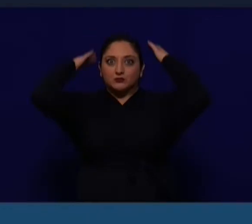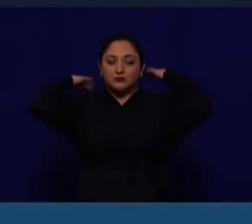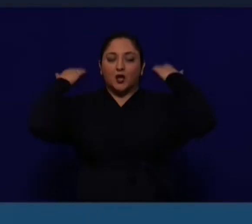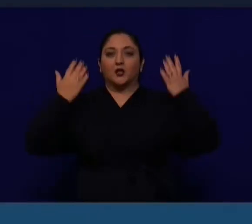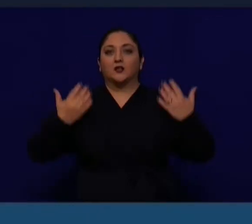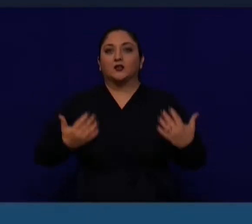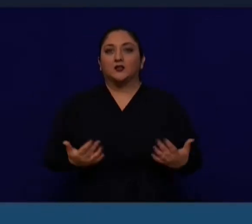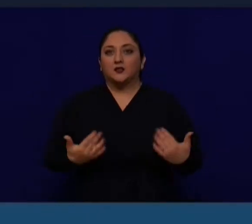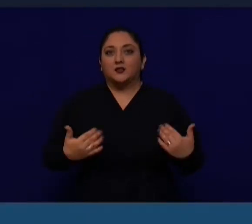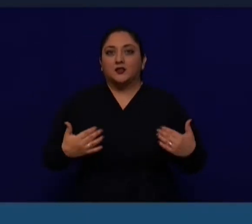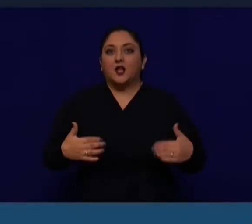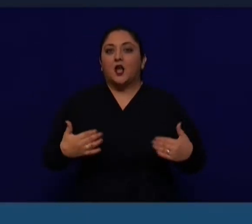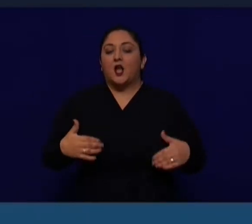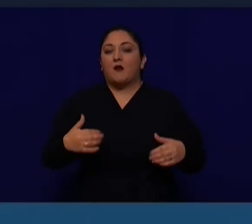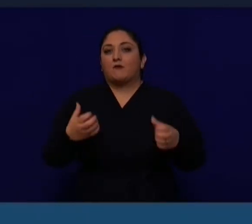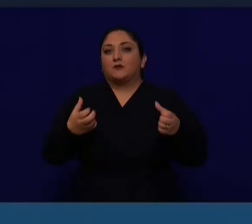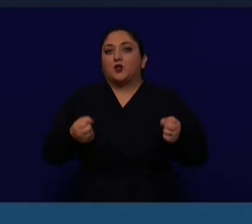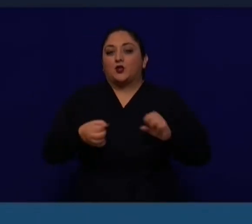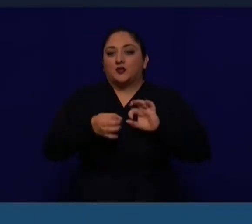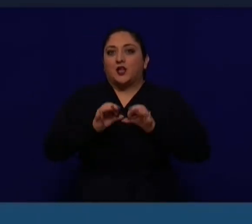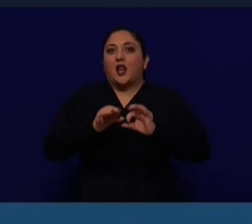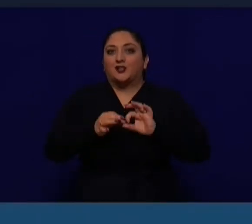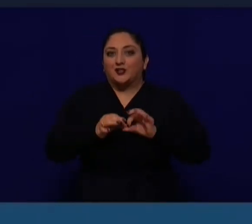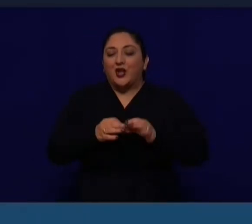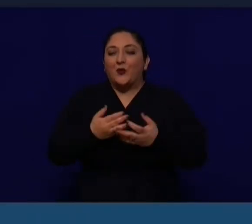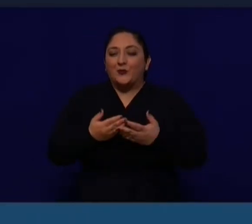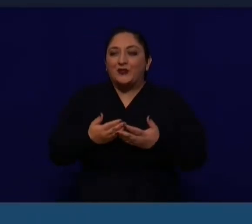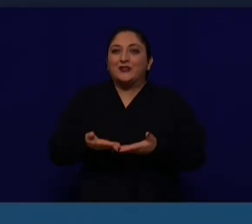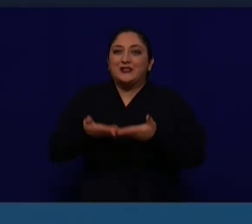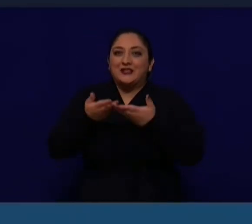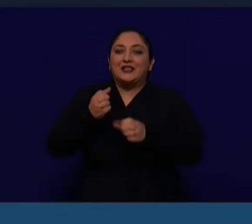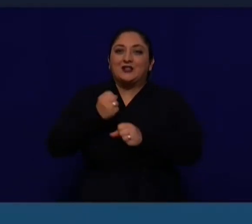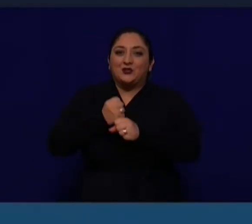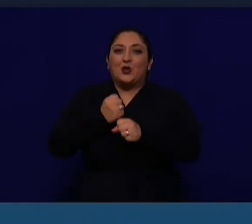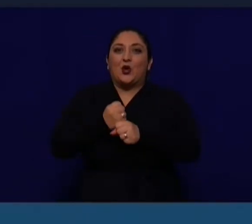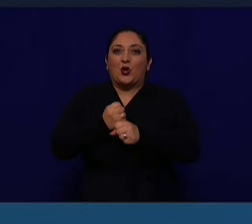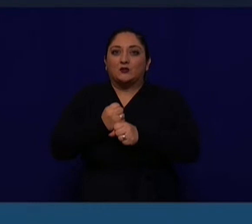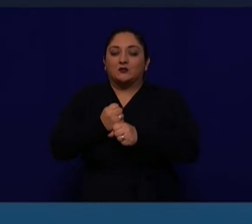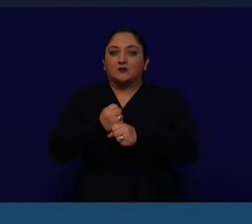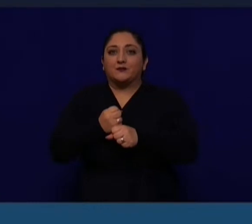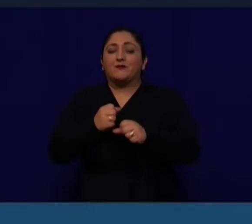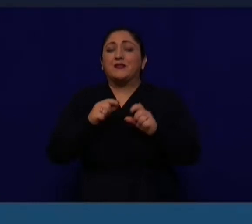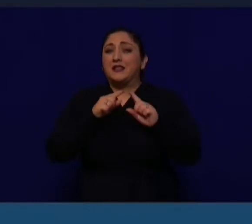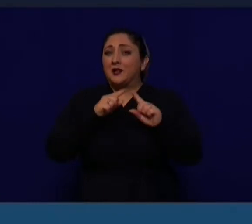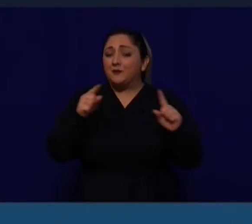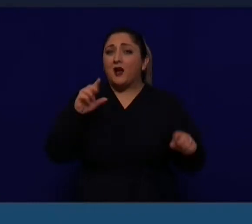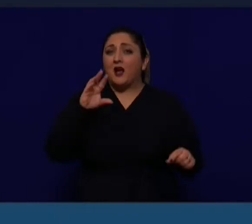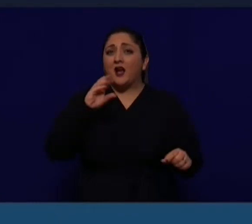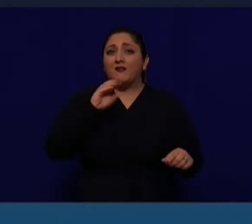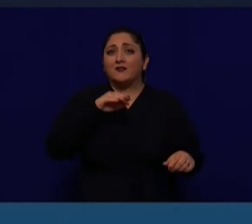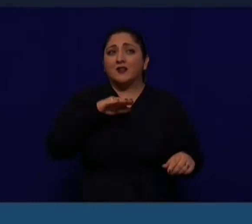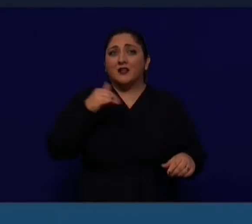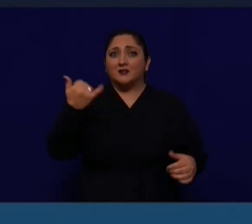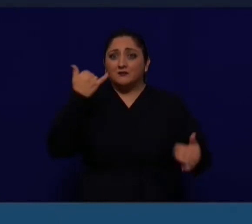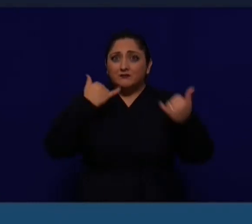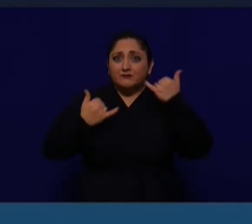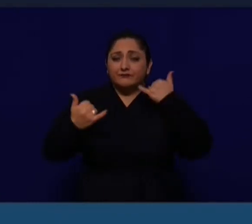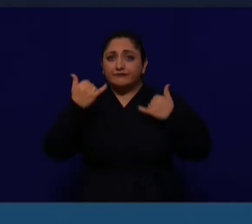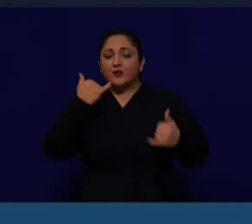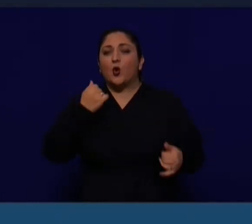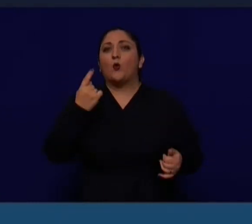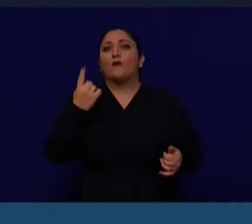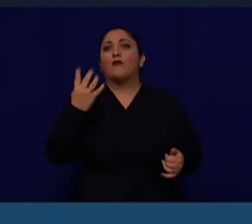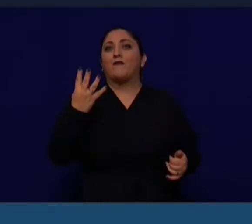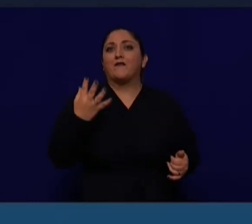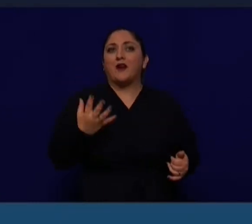wkoll il-helpline, però qed ikollna ħafna mit-telefonati li qegħdin ikunu nies li issa li bdejna ninformaw li qegħdin